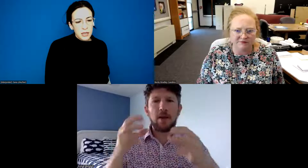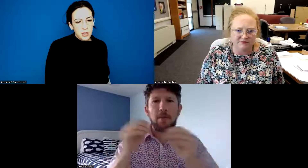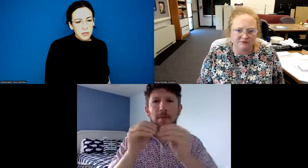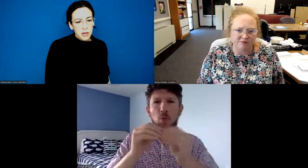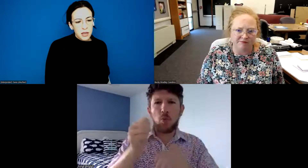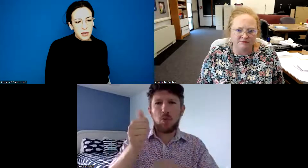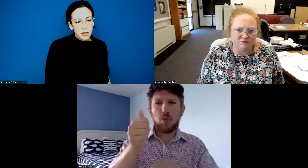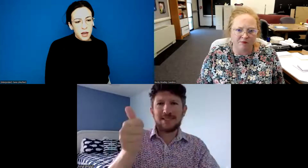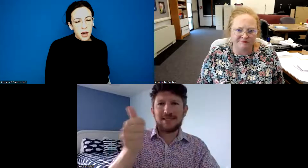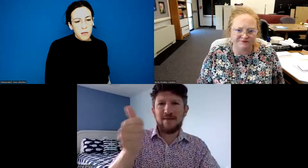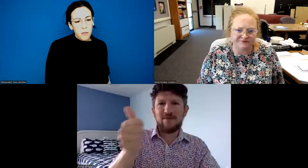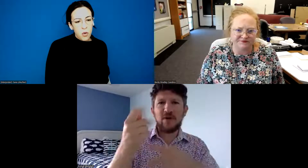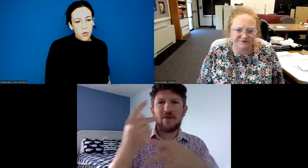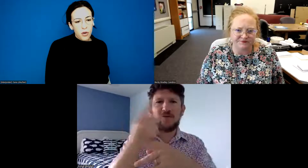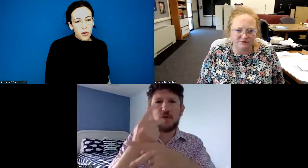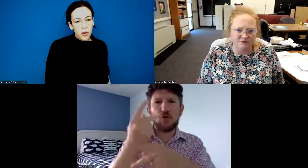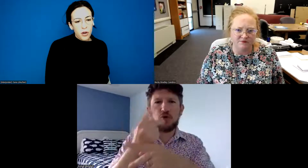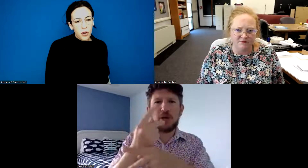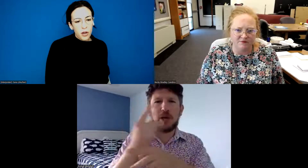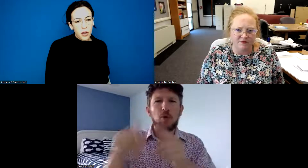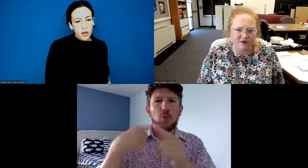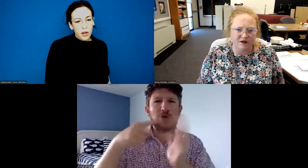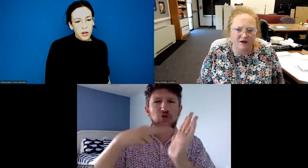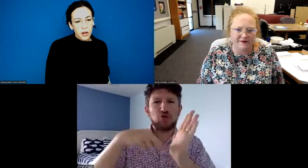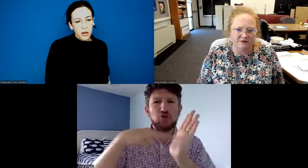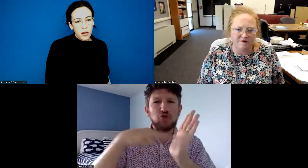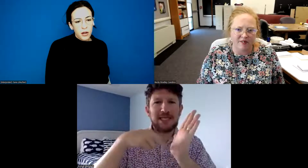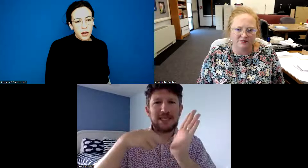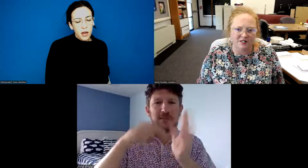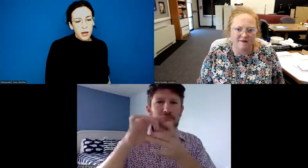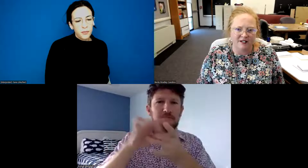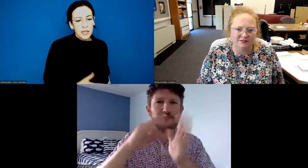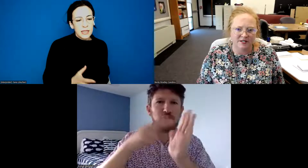it seems to be a lot more